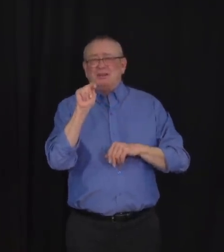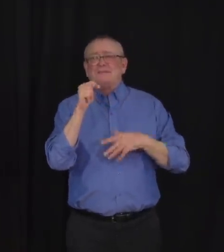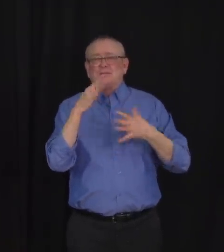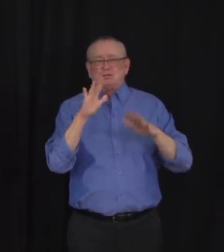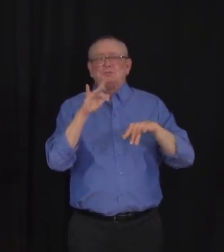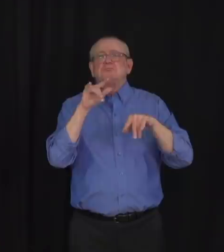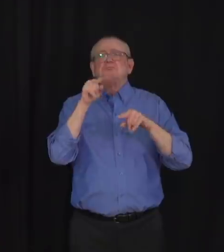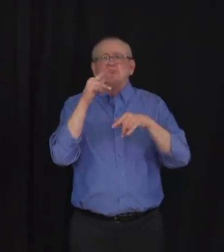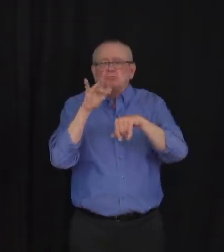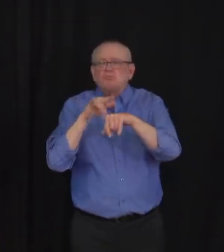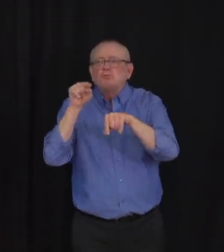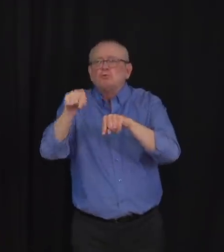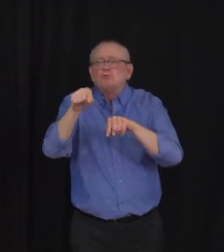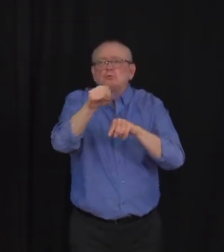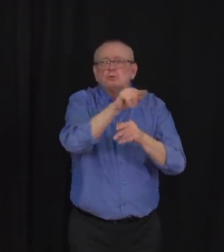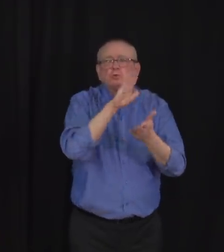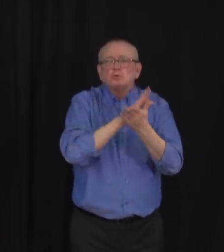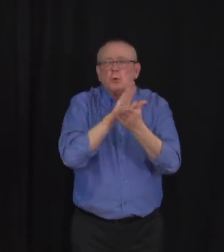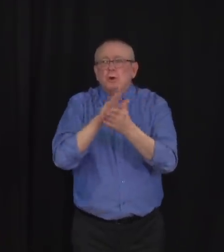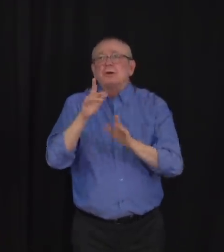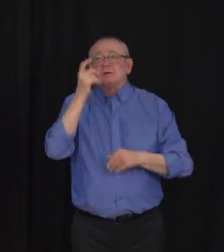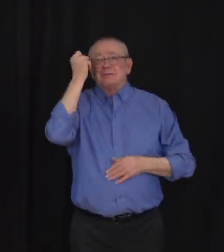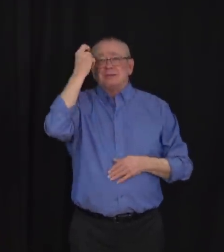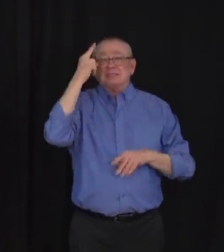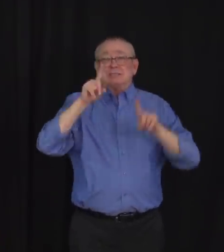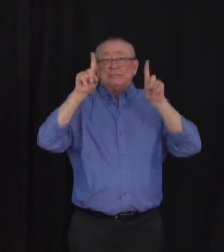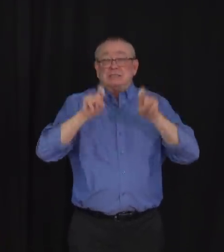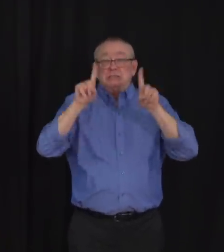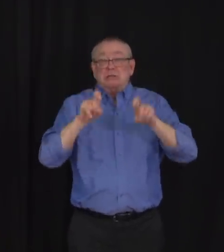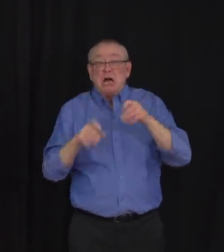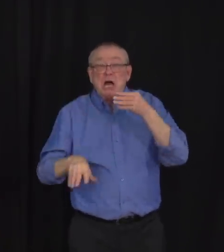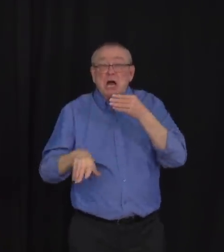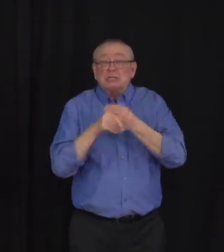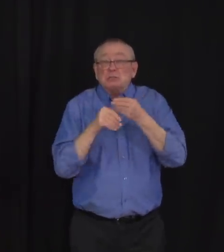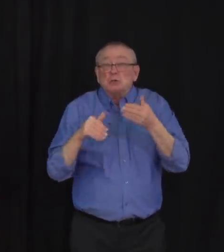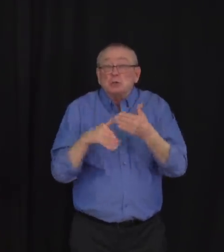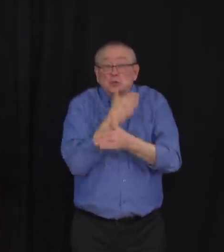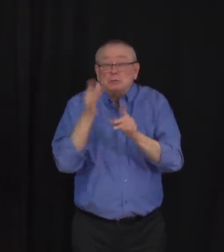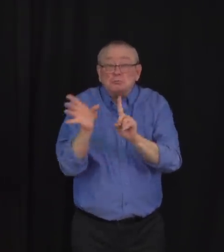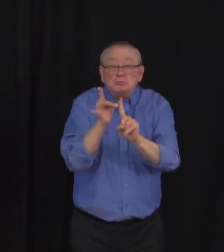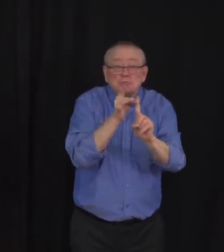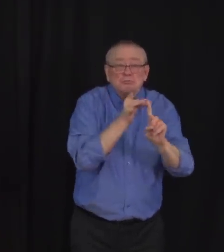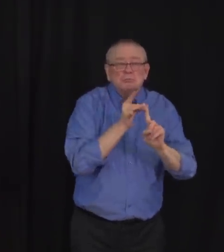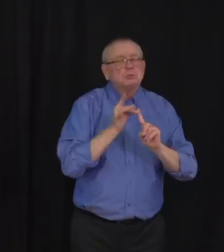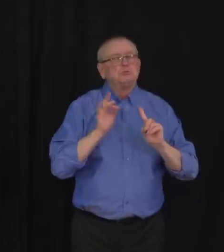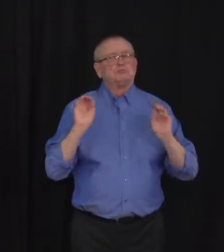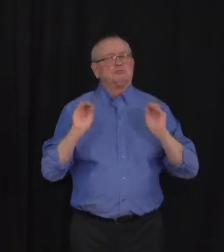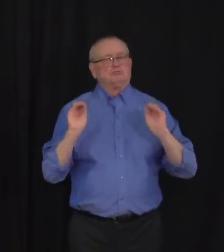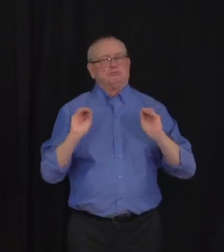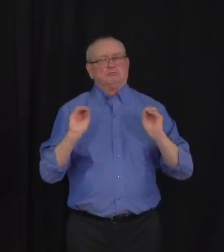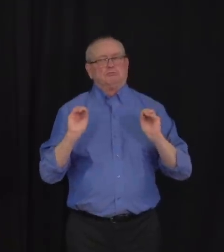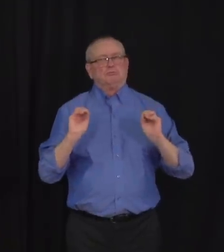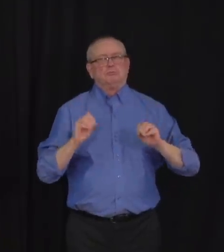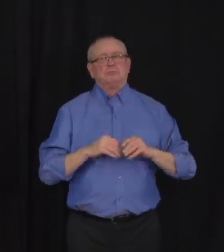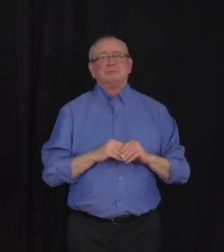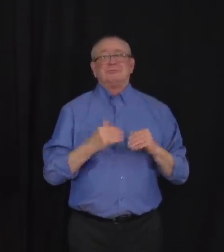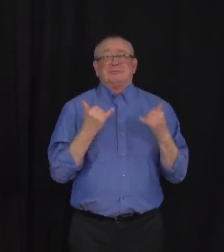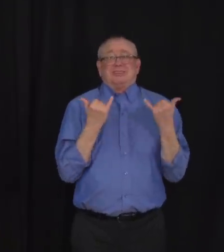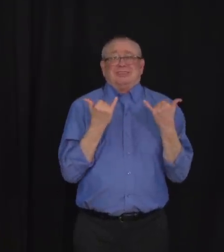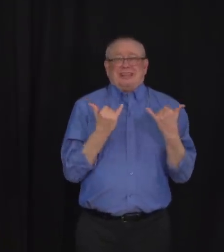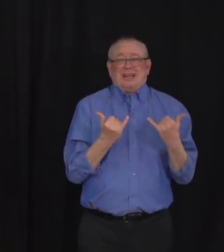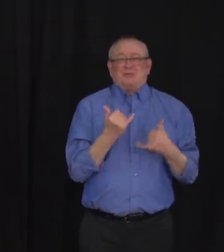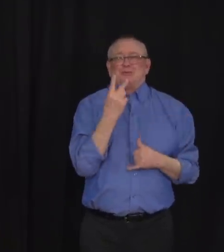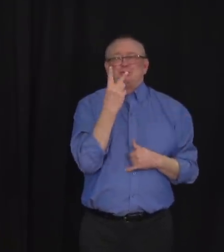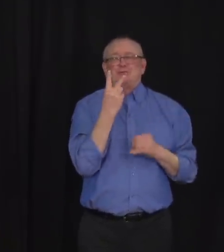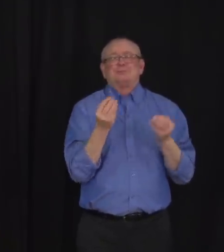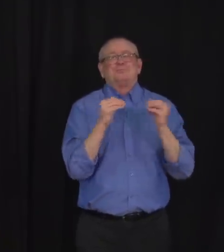these classes despite enhanced testing. However, with these 2 new schools, as before, it is important to know that